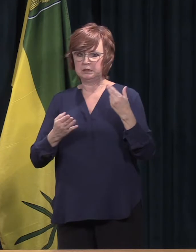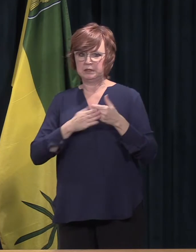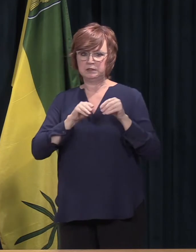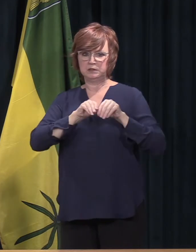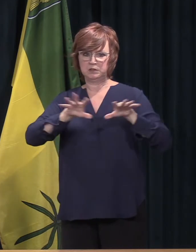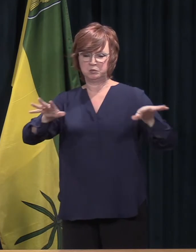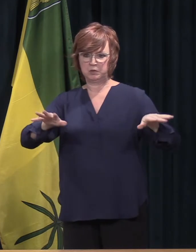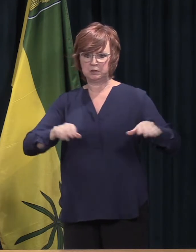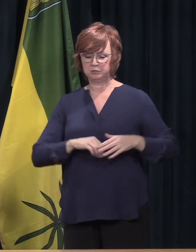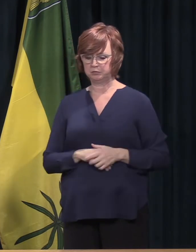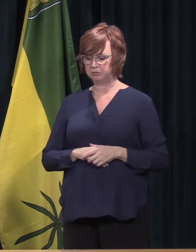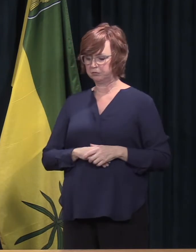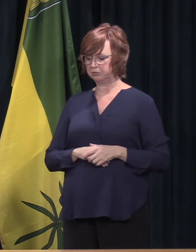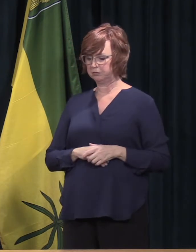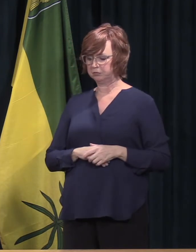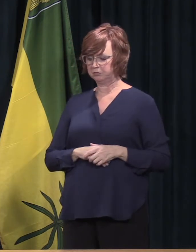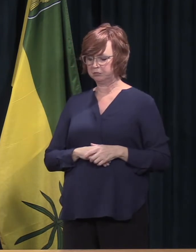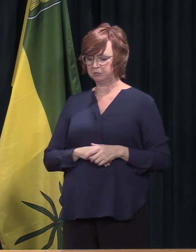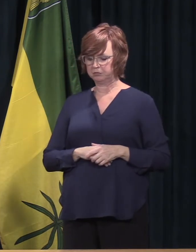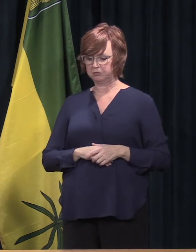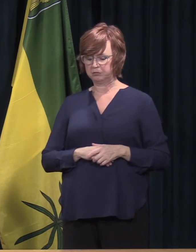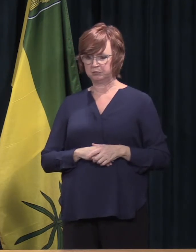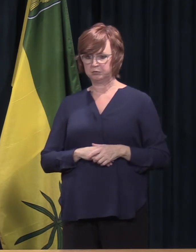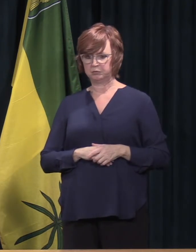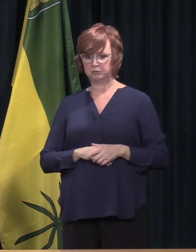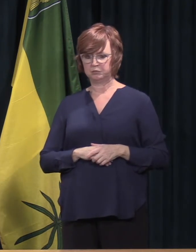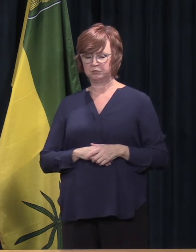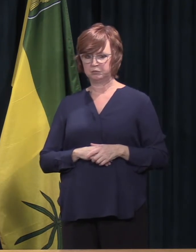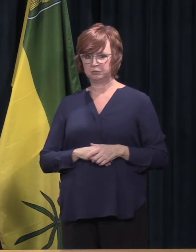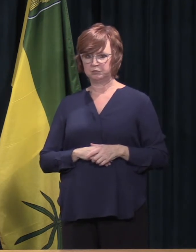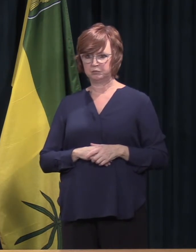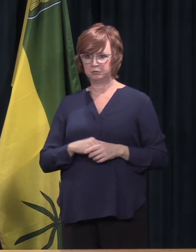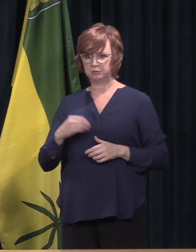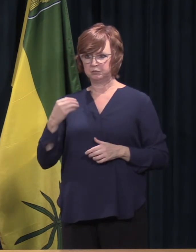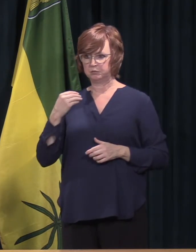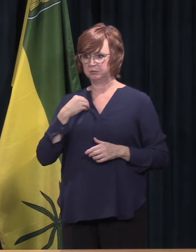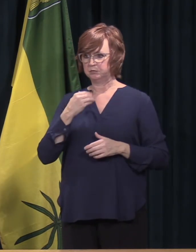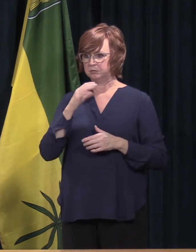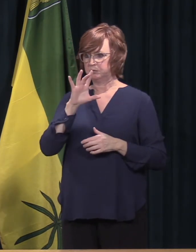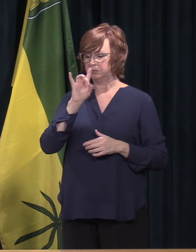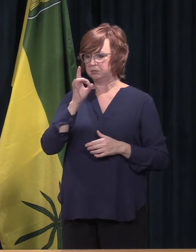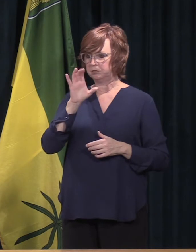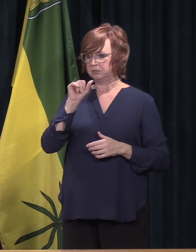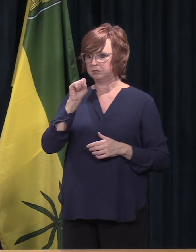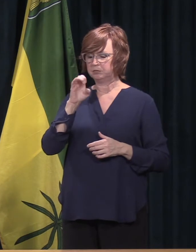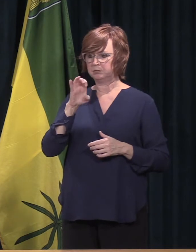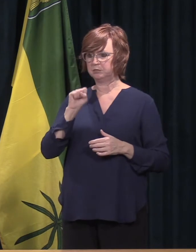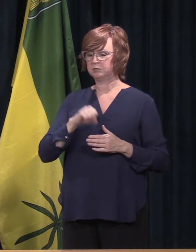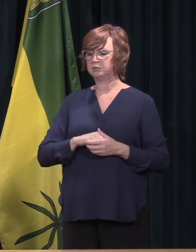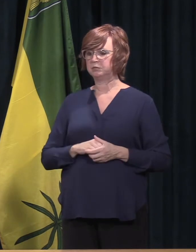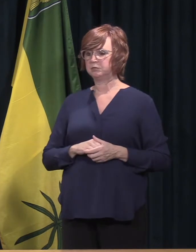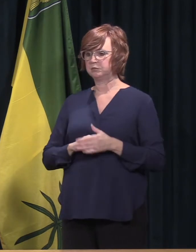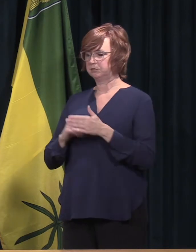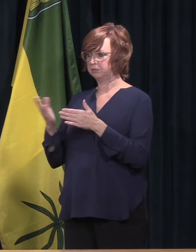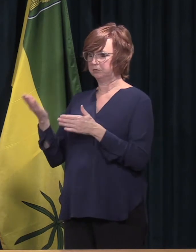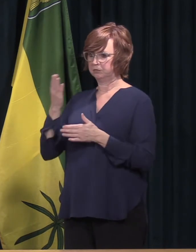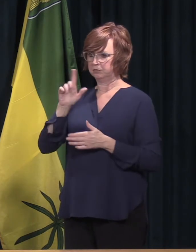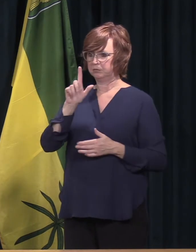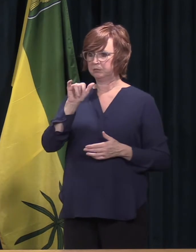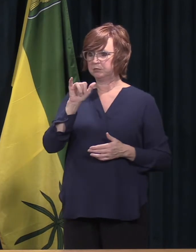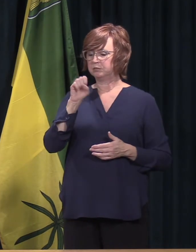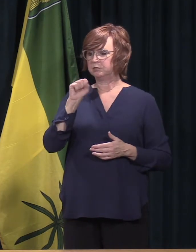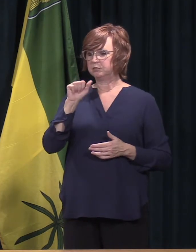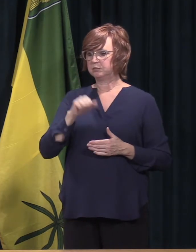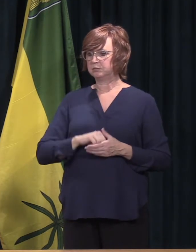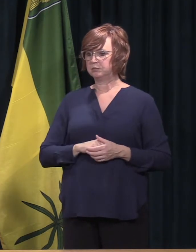case in corrections or you prevent secondary cases. Lisa and Steph? What's the province doing trying to get